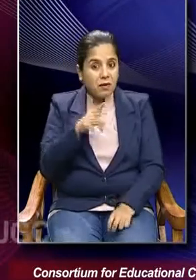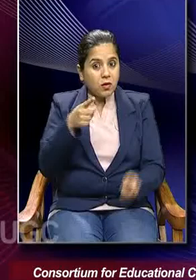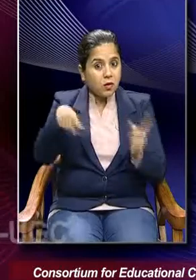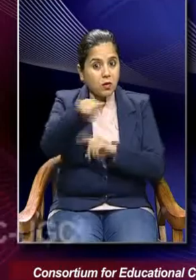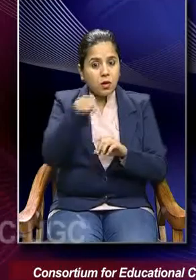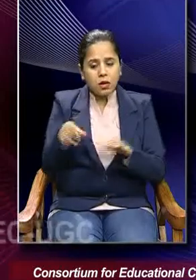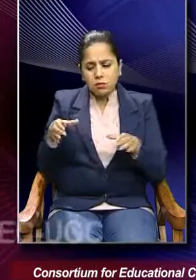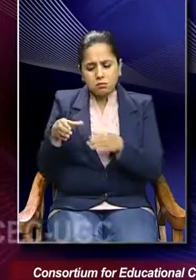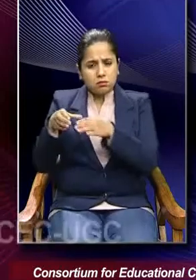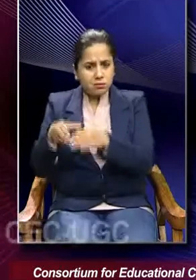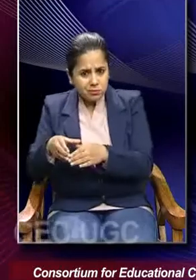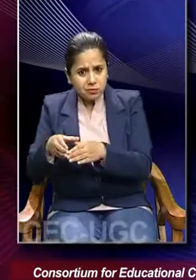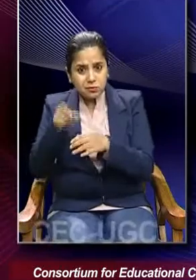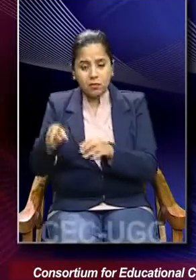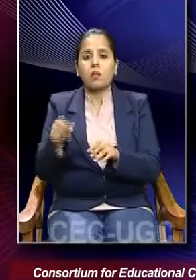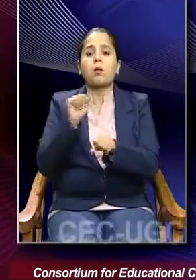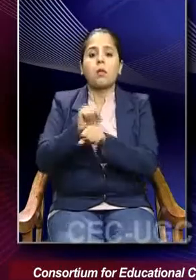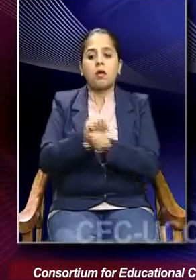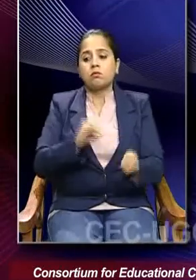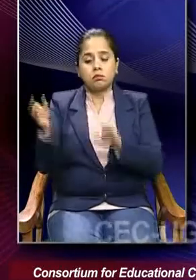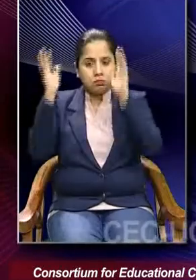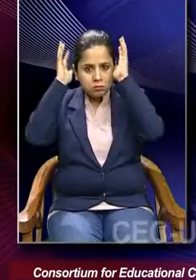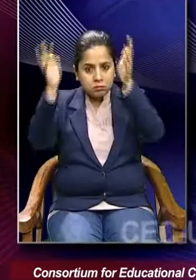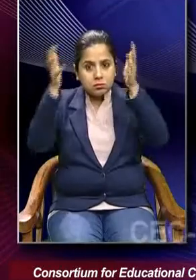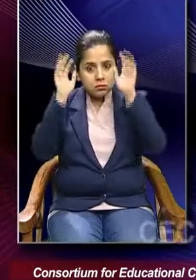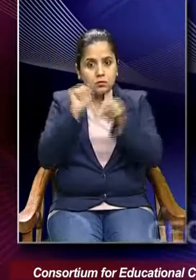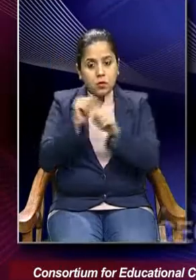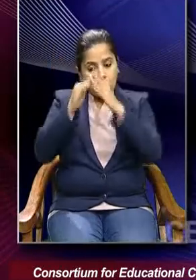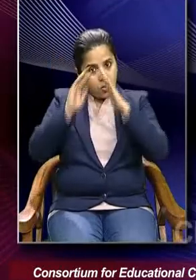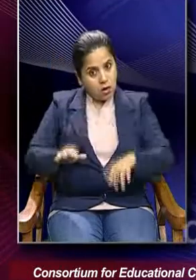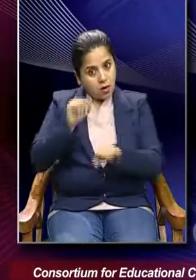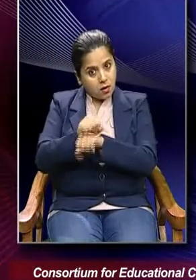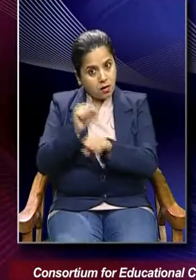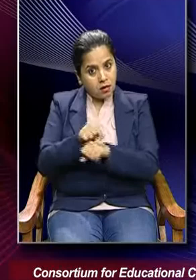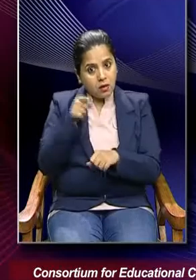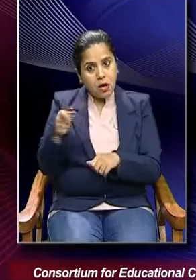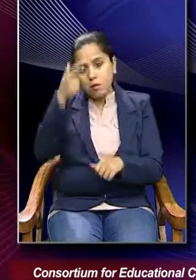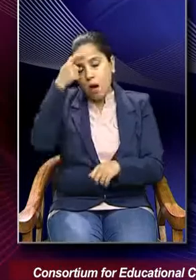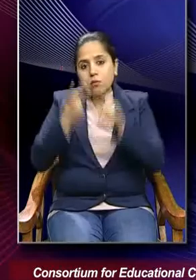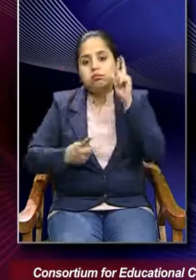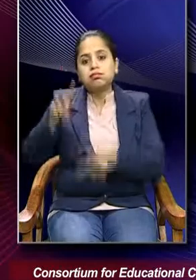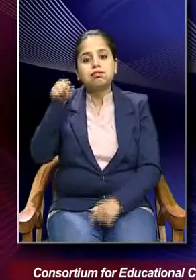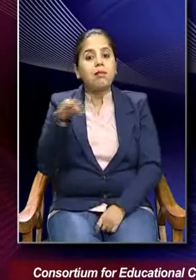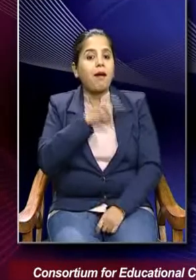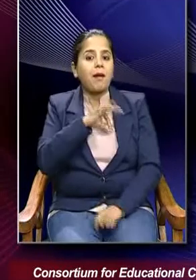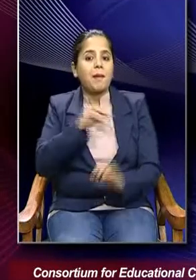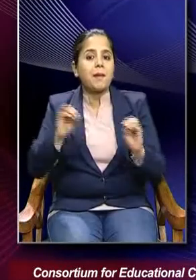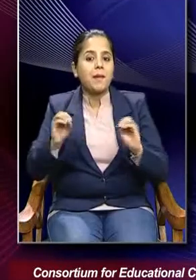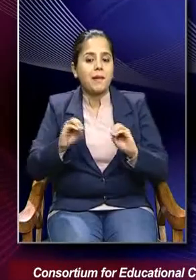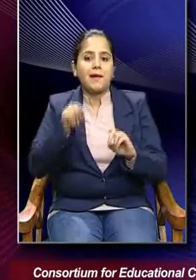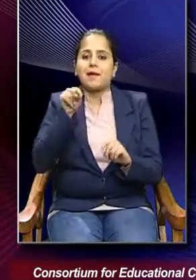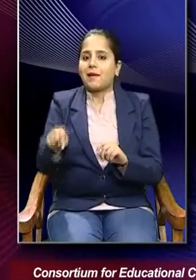a migrant worker, staying at home was a crisis. So this is